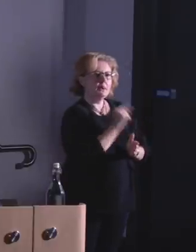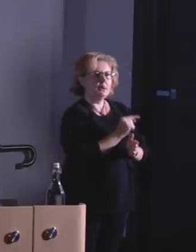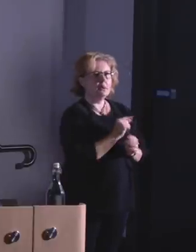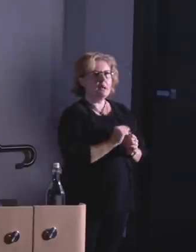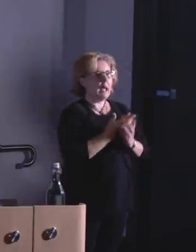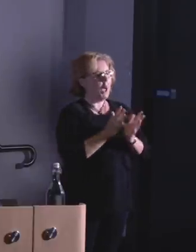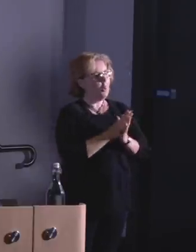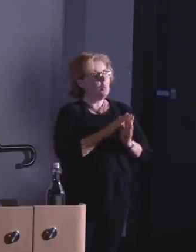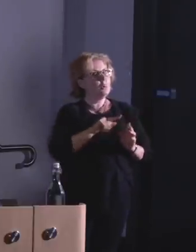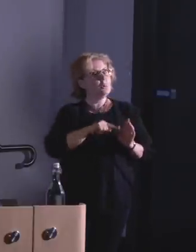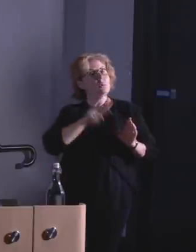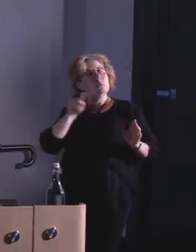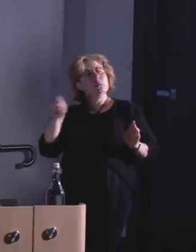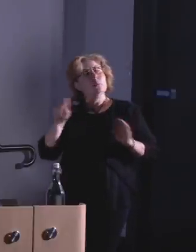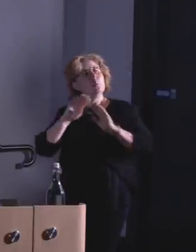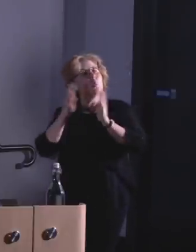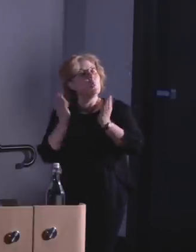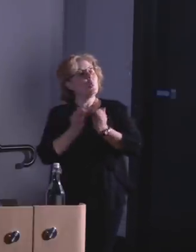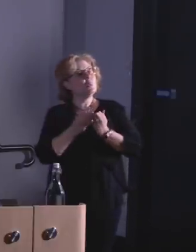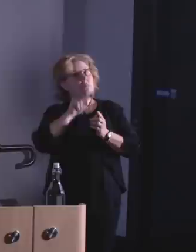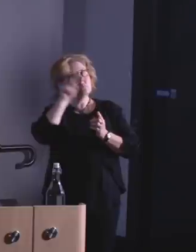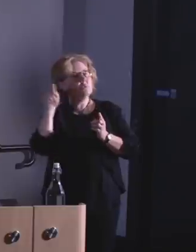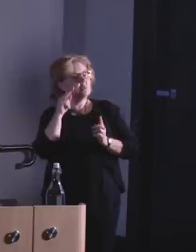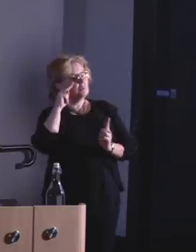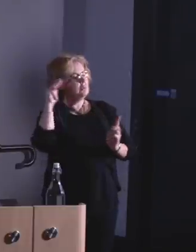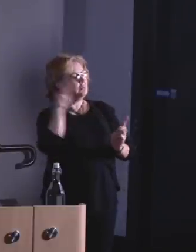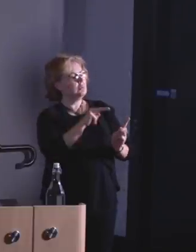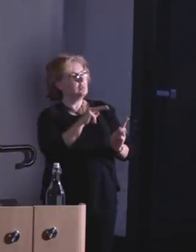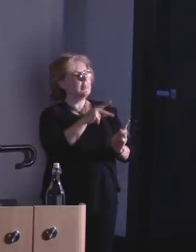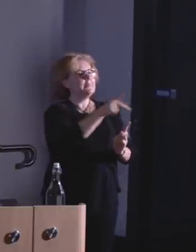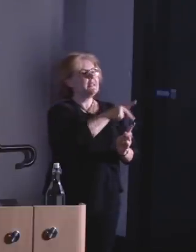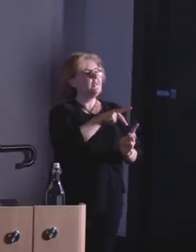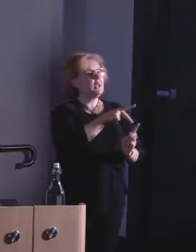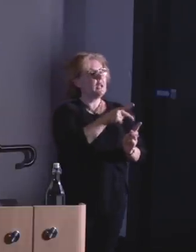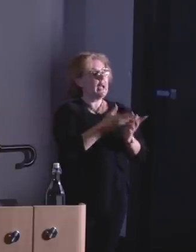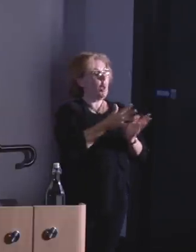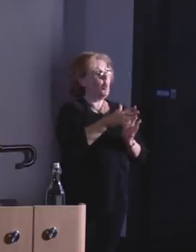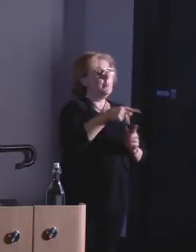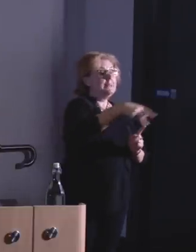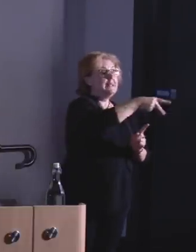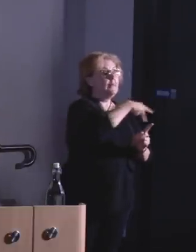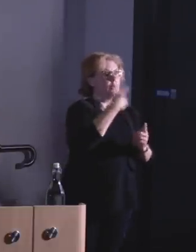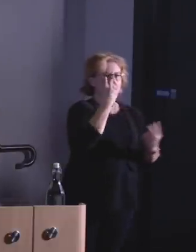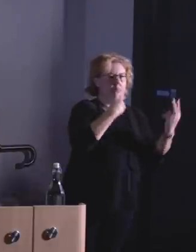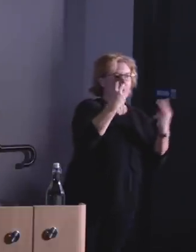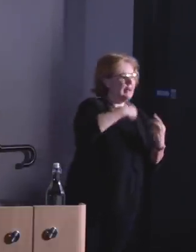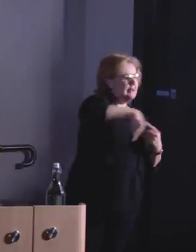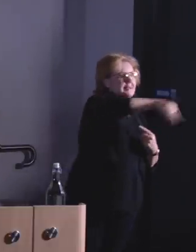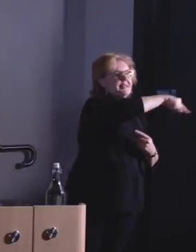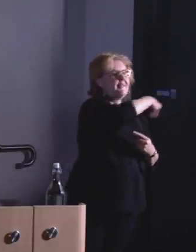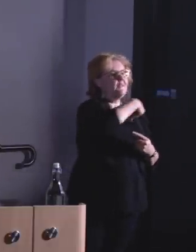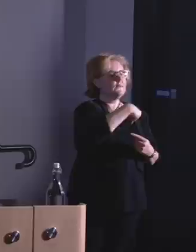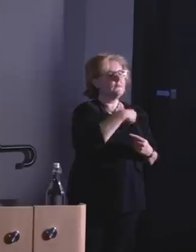region and how we saw ourselves. So more recently, 2 years ago, a